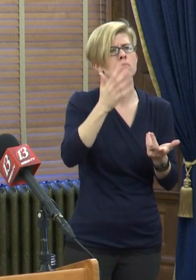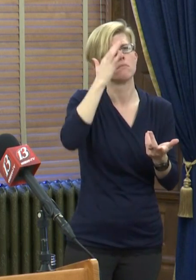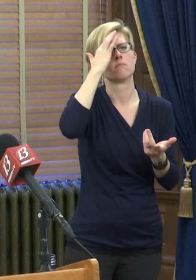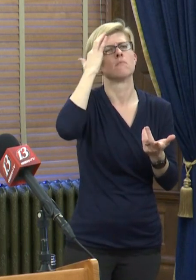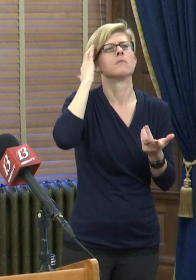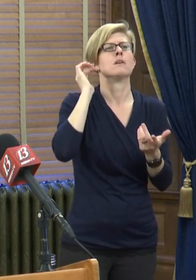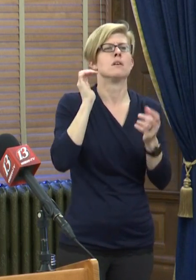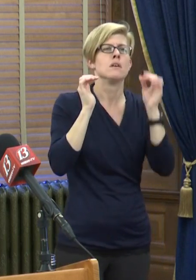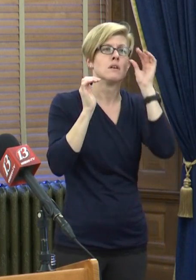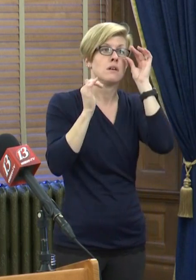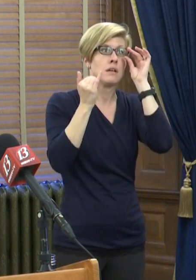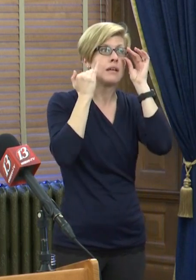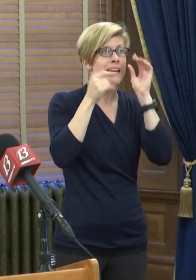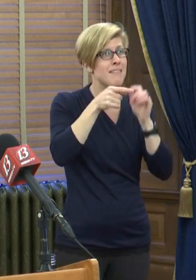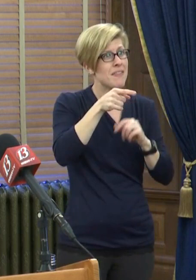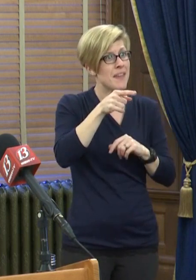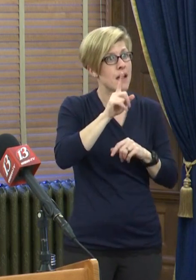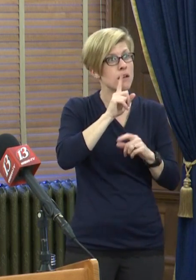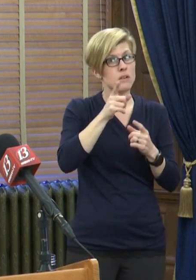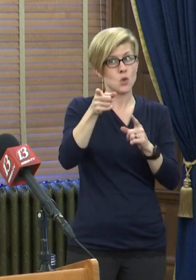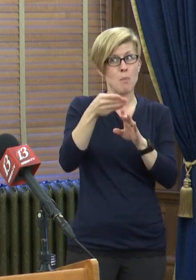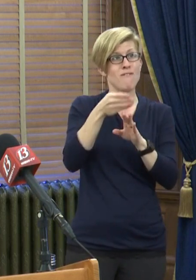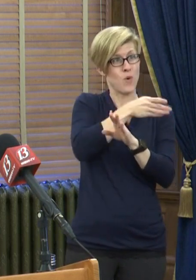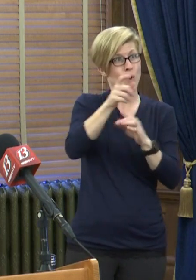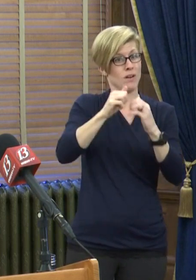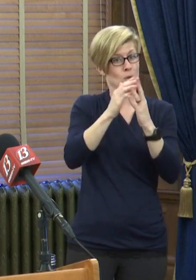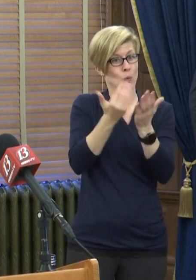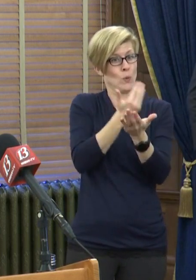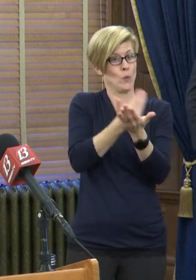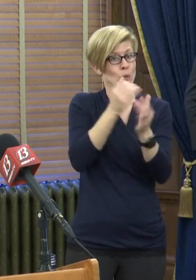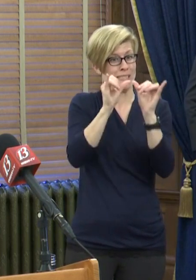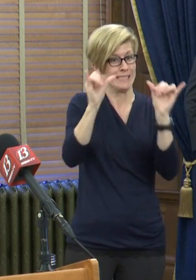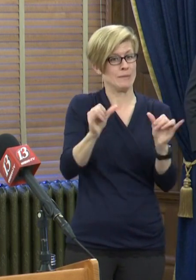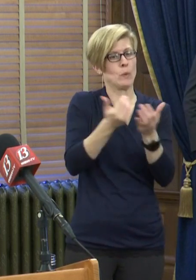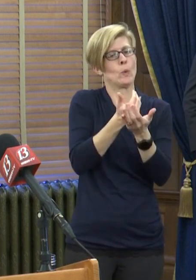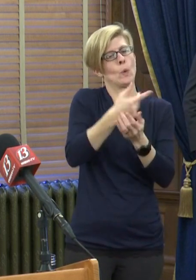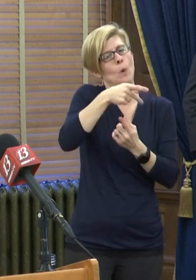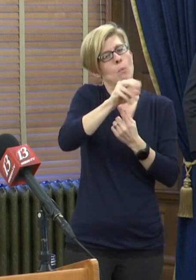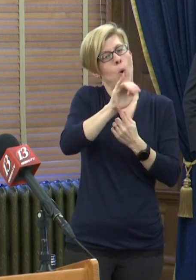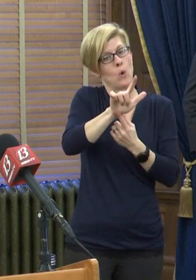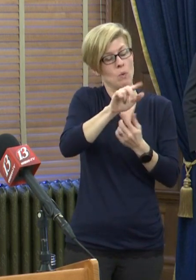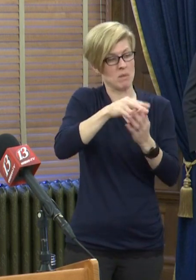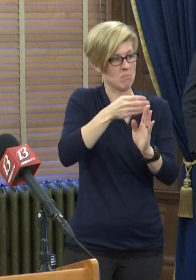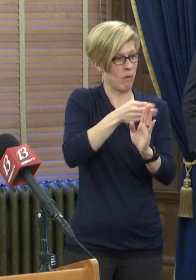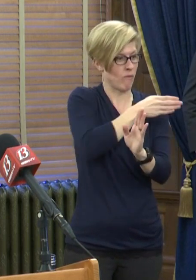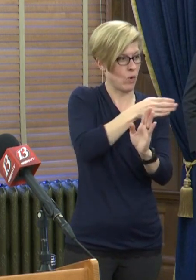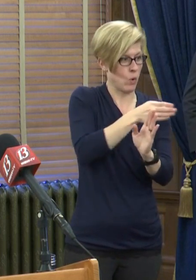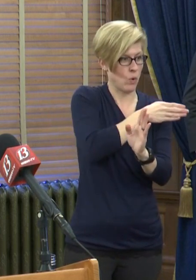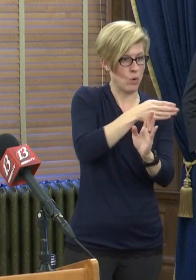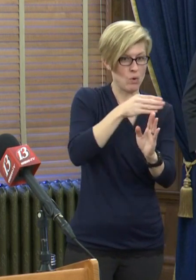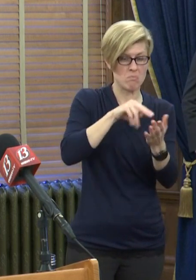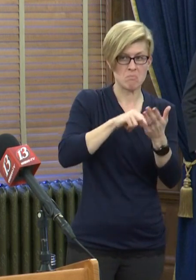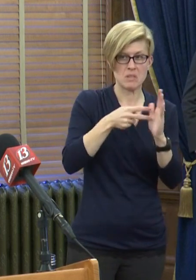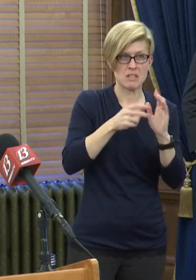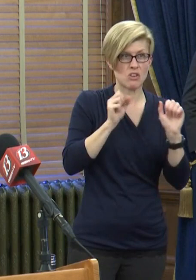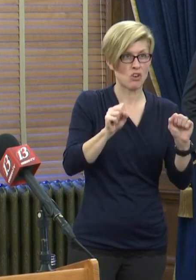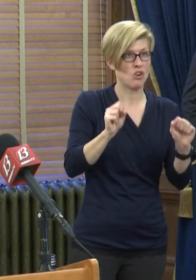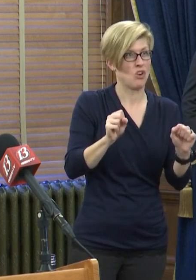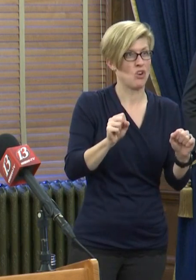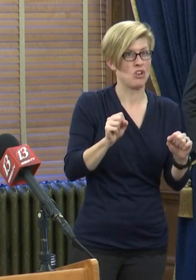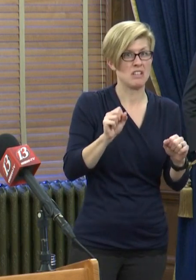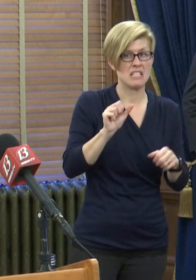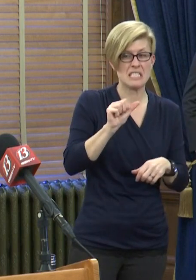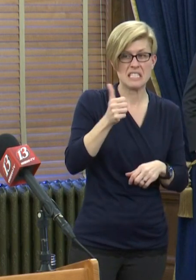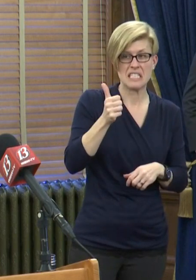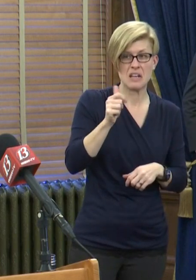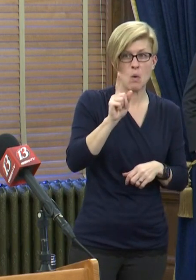of those having been successful before you put in the new portal, I mean, isn't it safe to say we're talking into the tens, if not